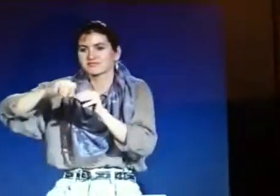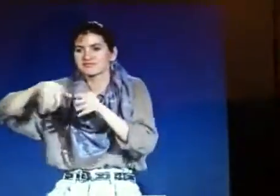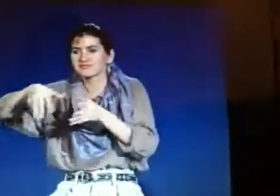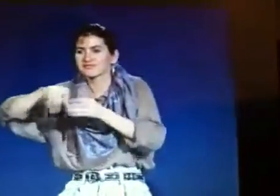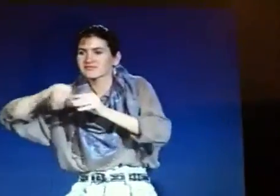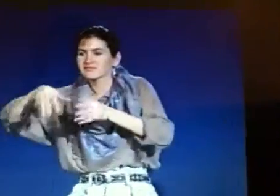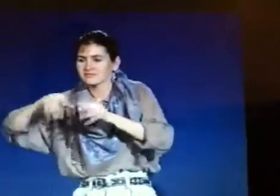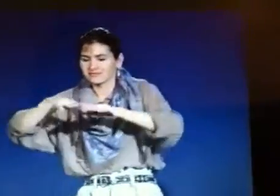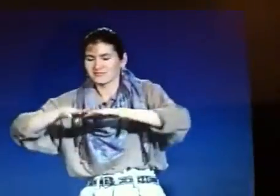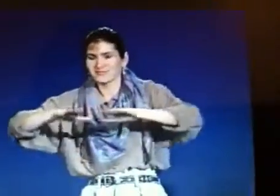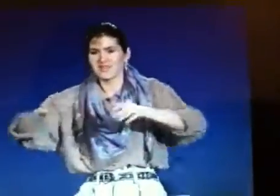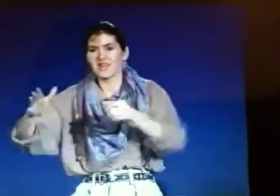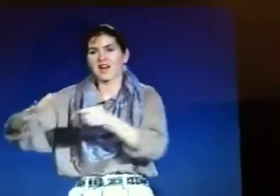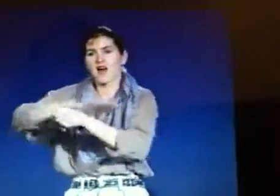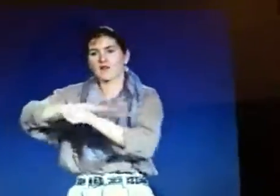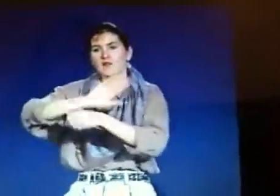then um,